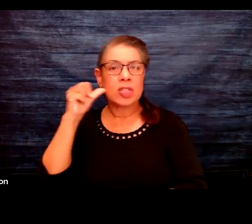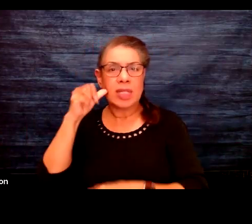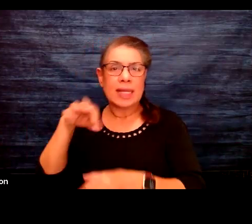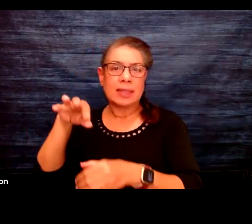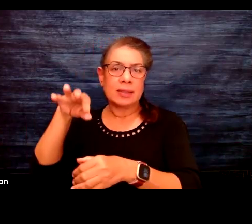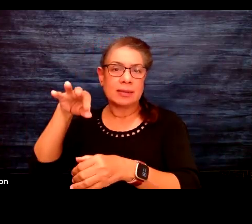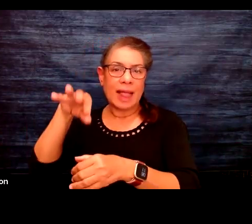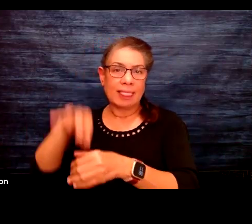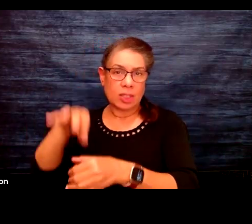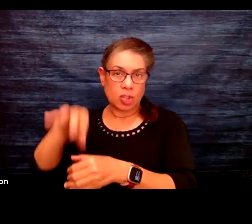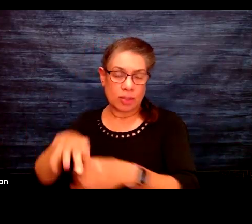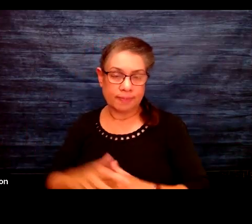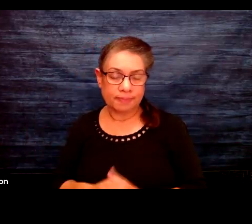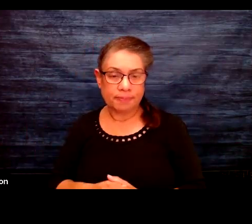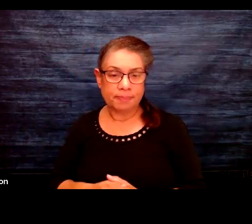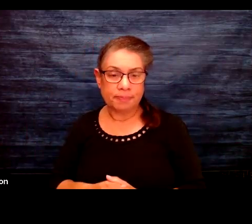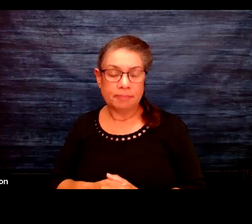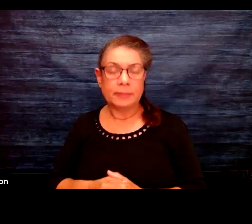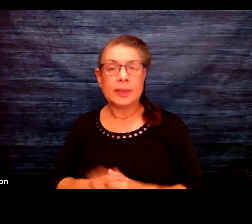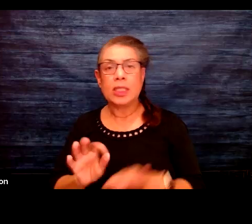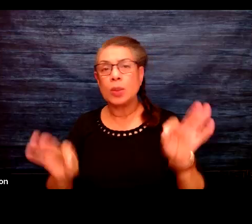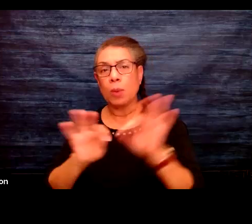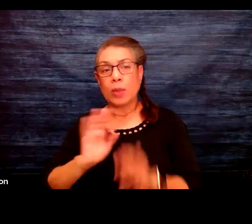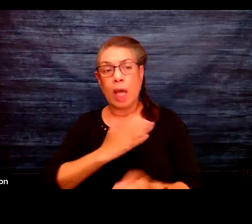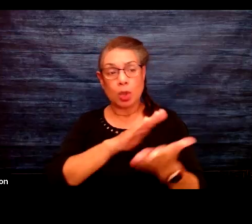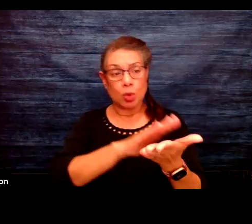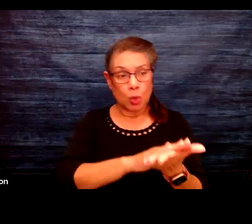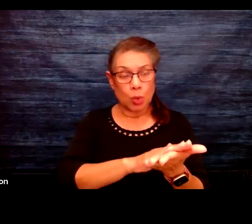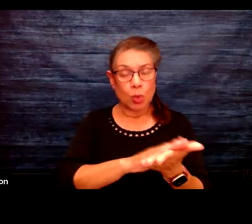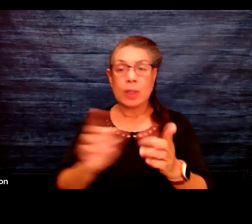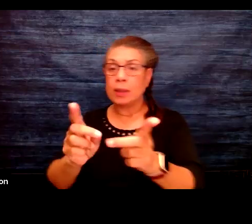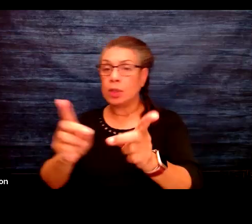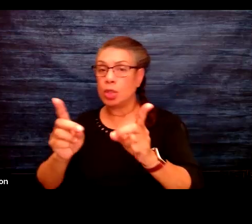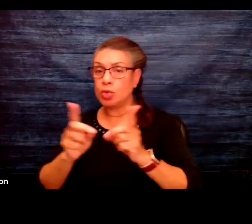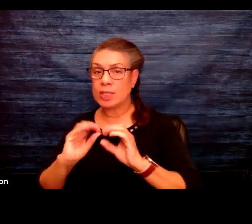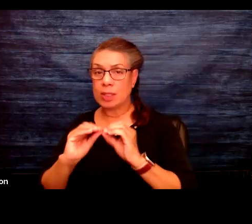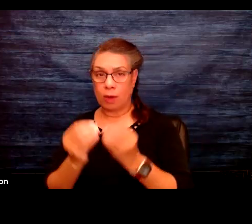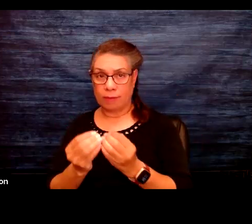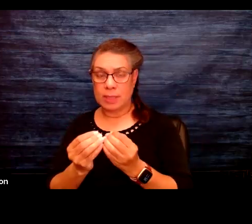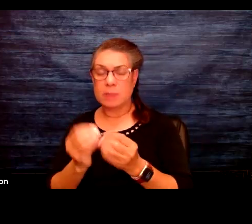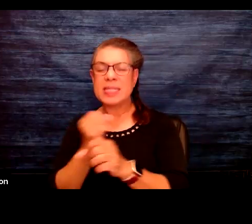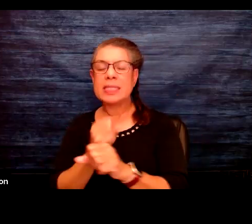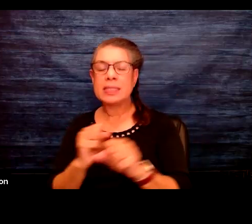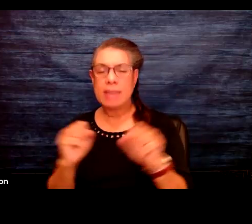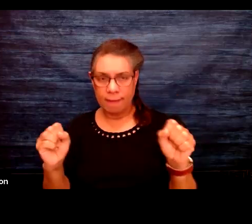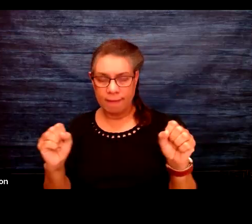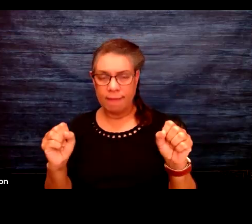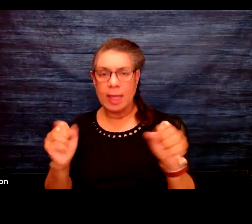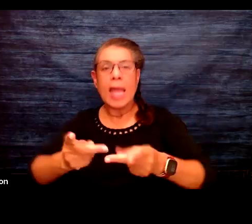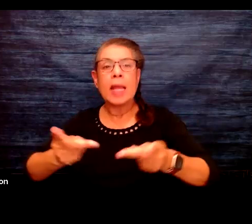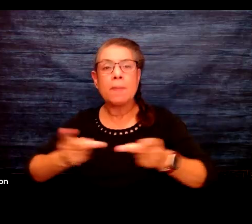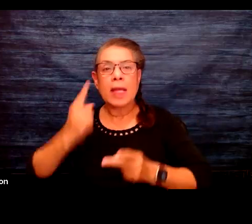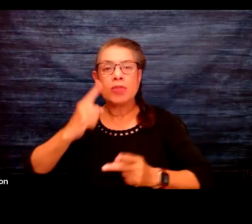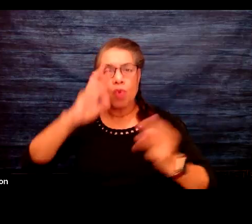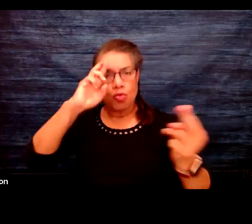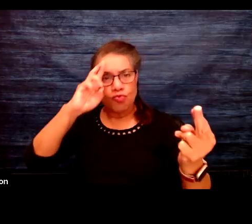election. It is critical that our schools and district offices remain safe and respectful spaces